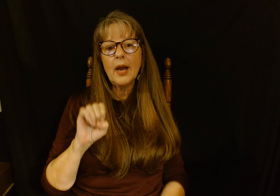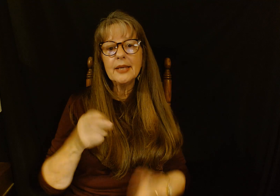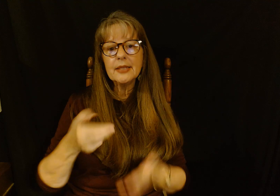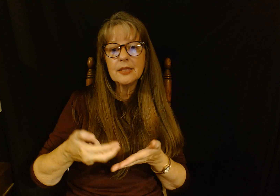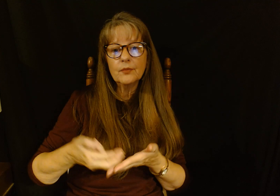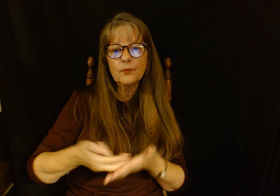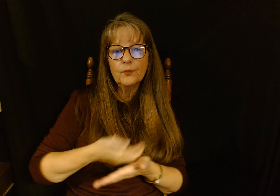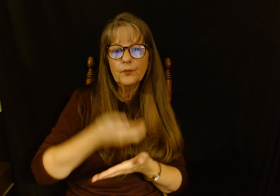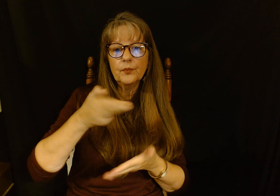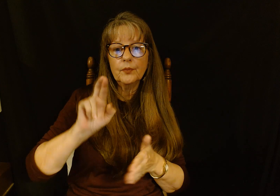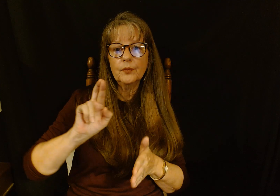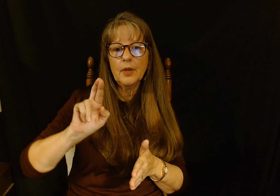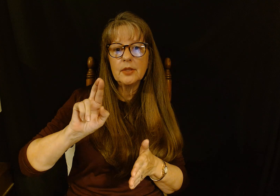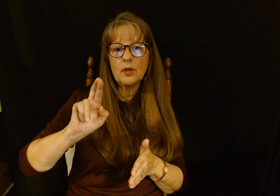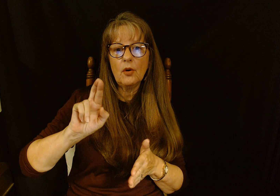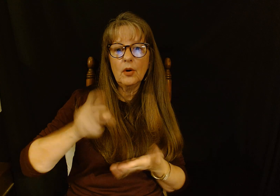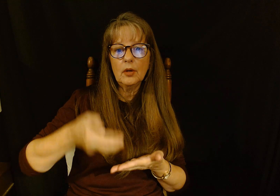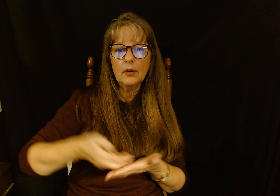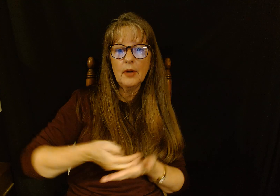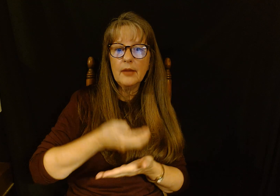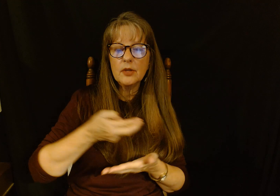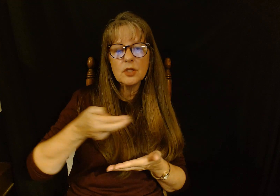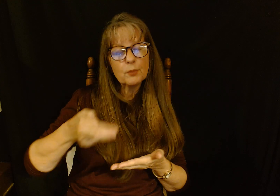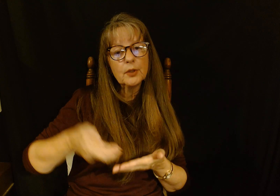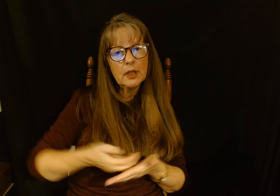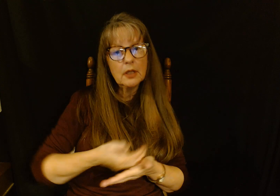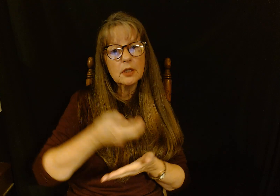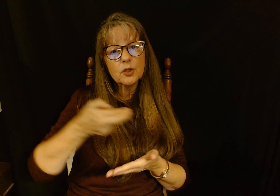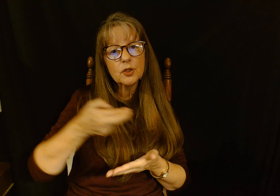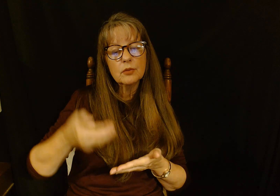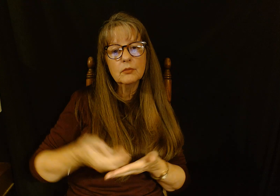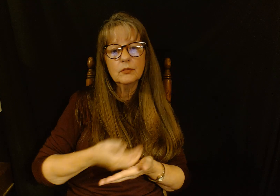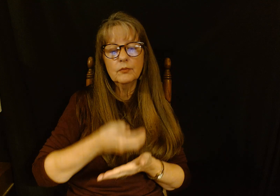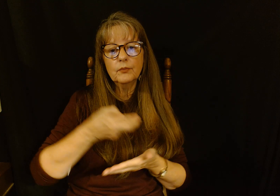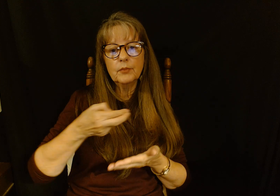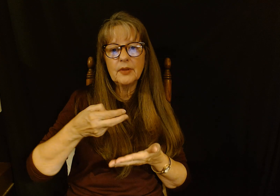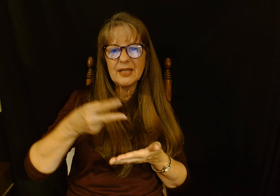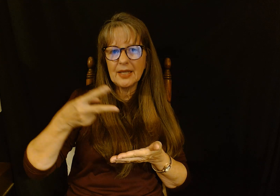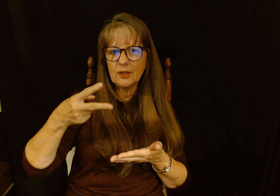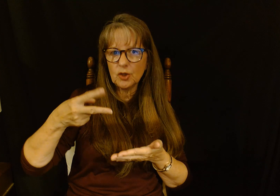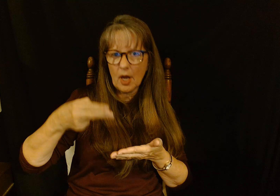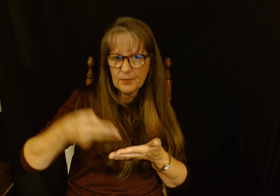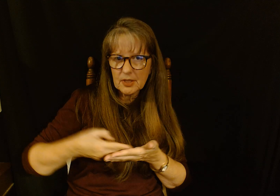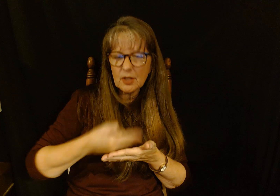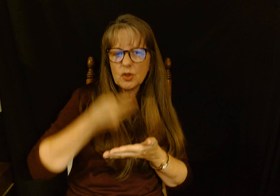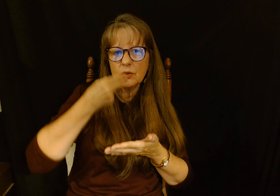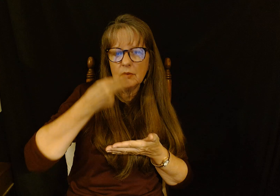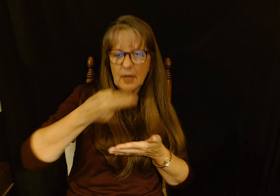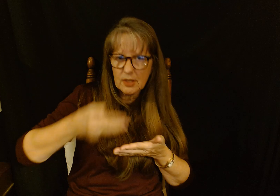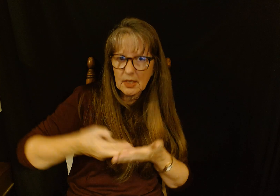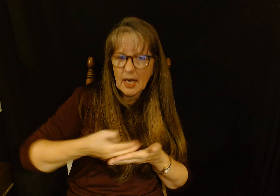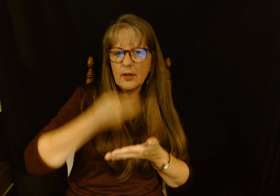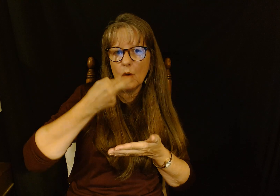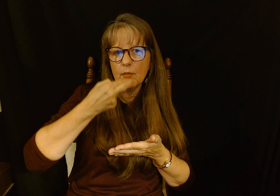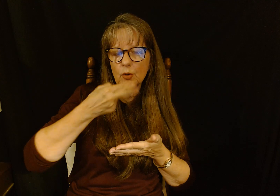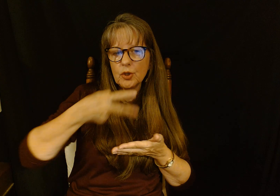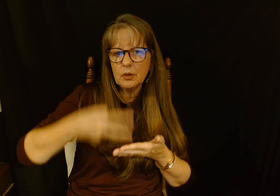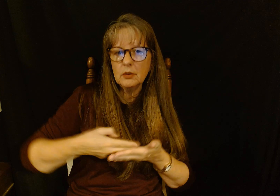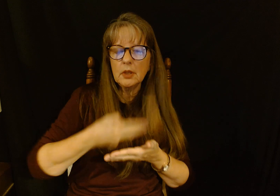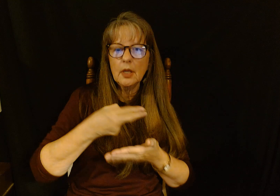rice, it's an R. This is pretty English, but that's like the chopsticks. That's kind of the whole motion. But